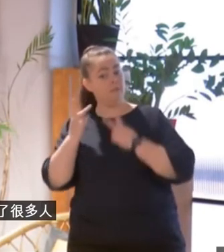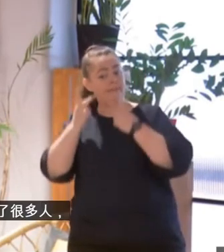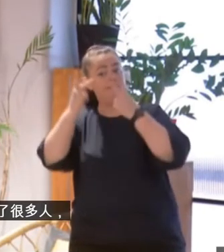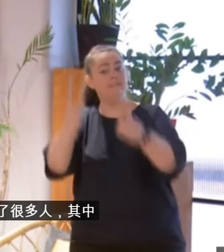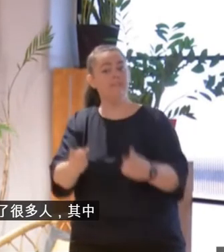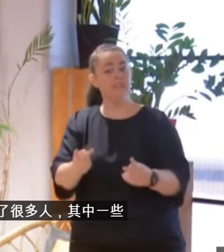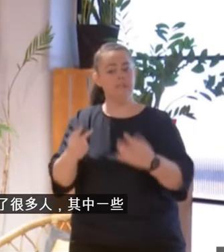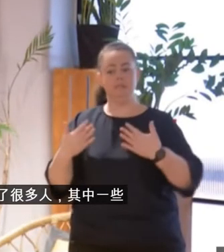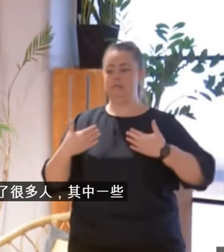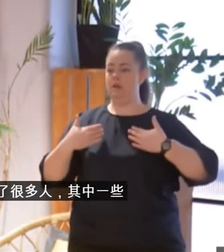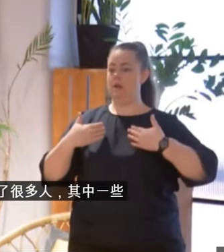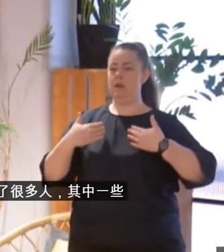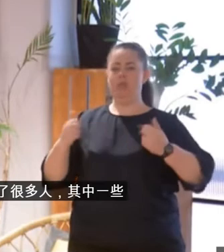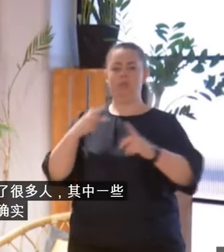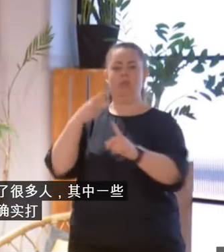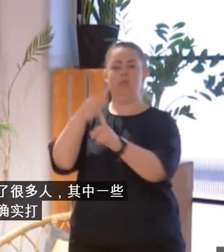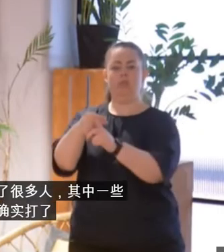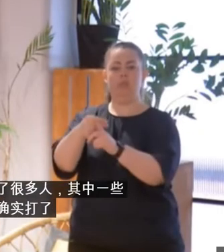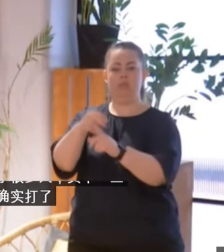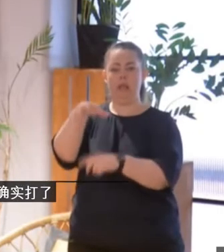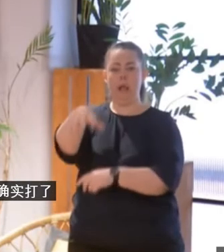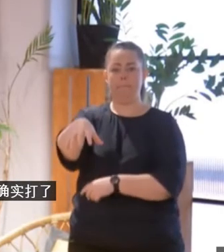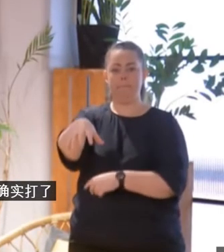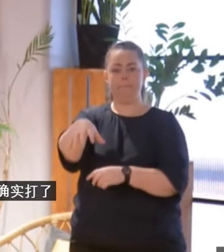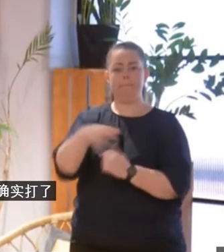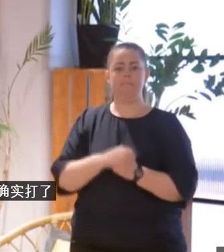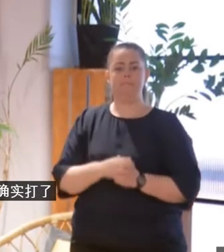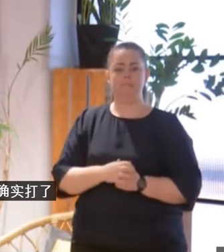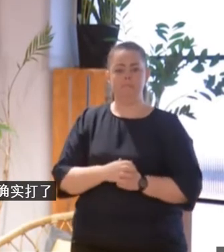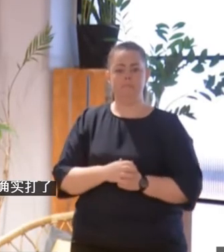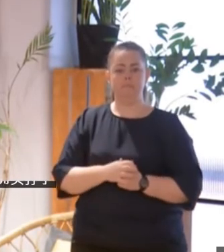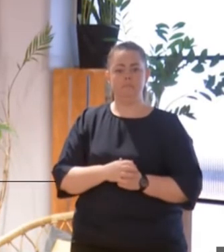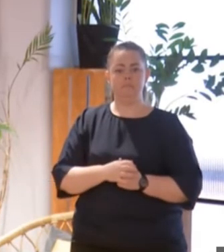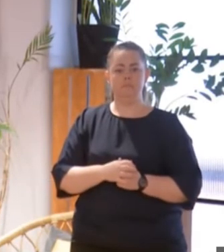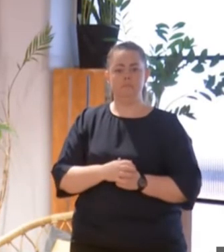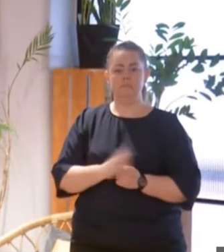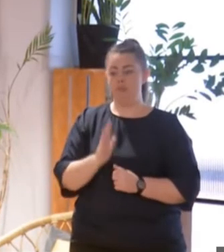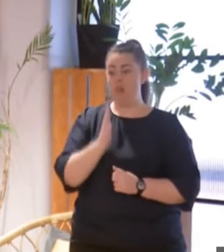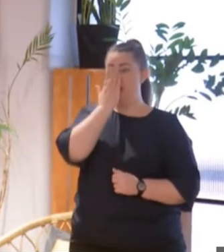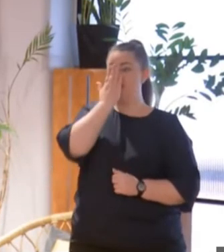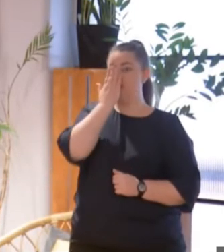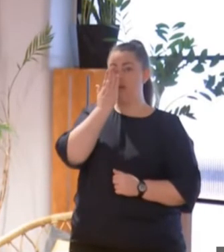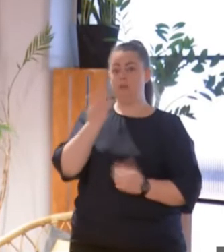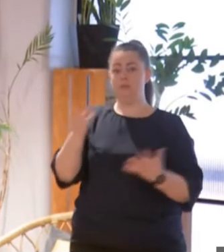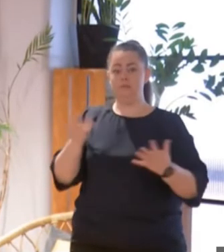Centre, and a number of them were saying they literally made the phone call yesterday morning, or they got online